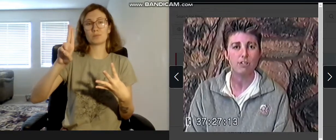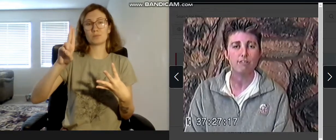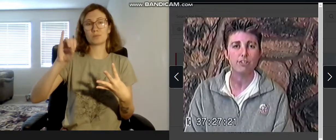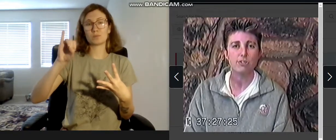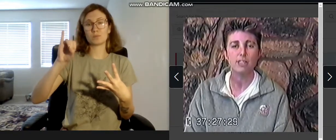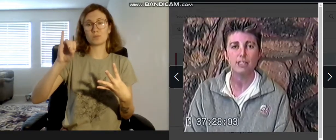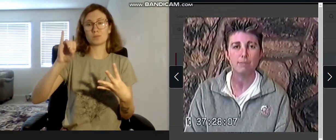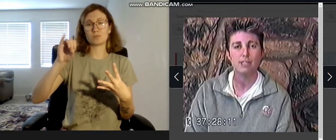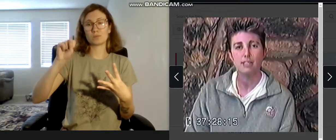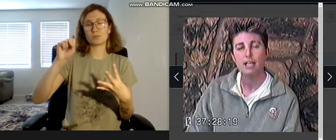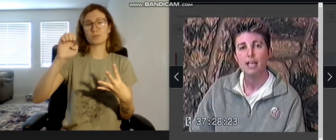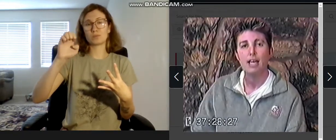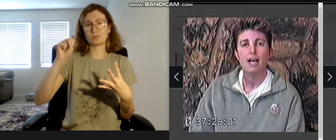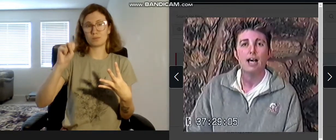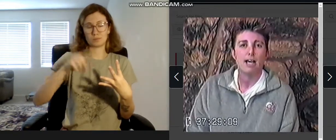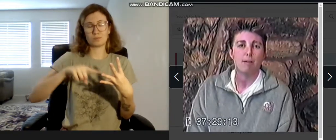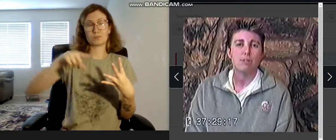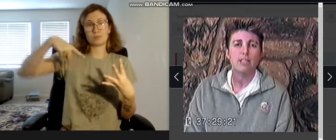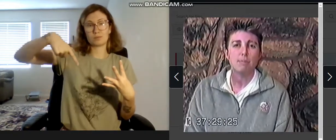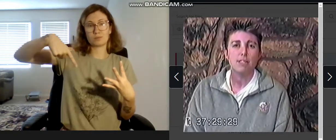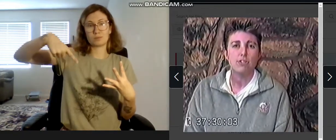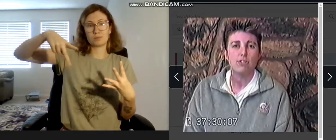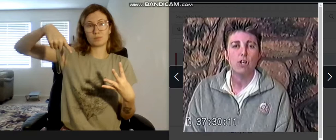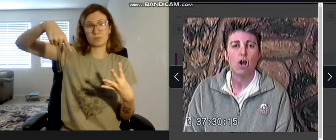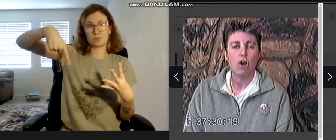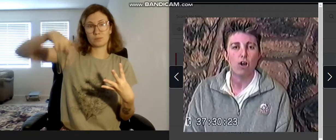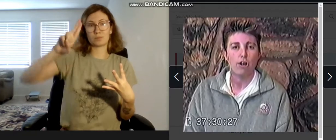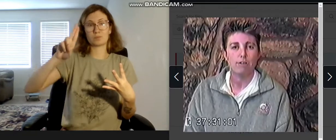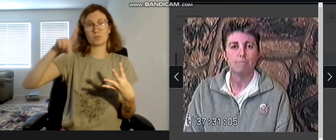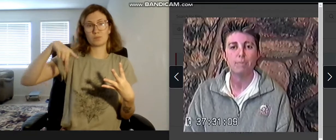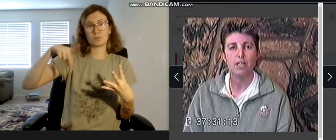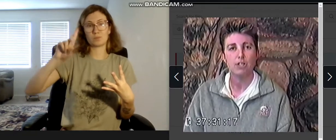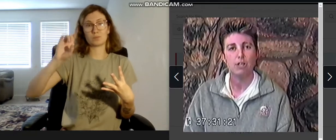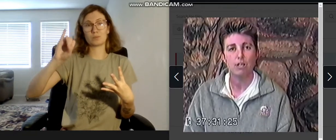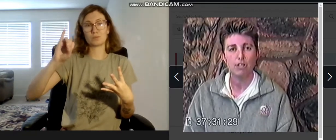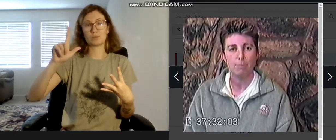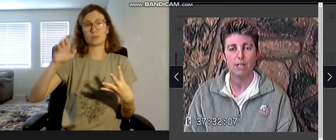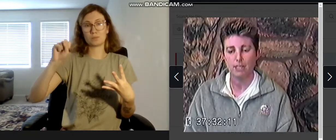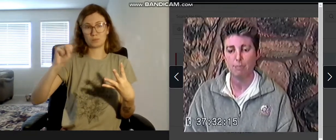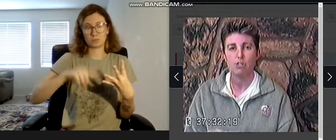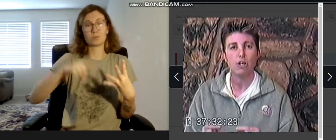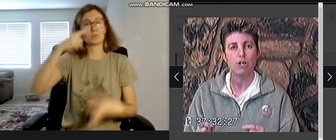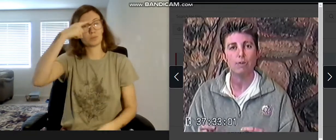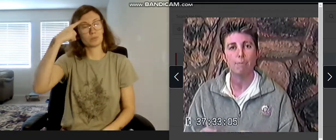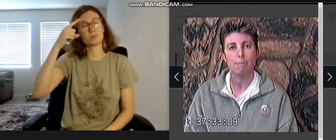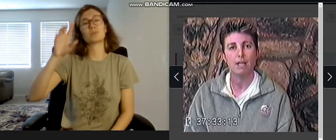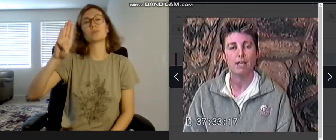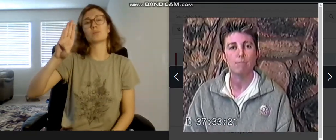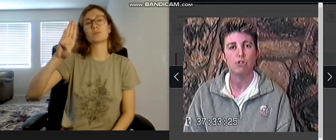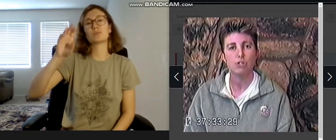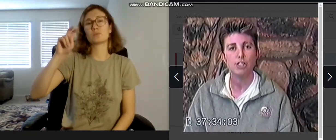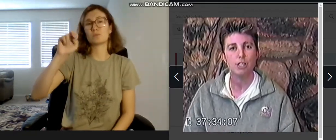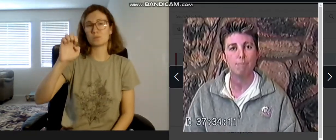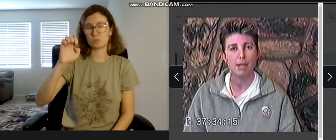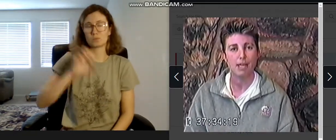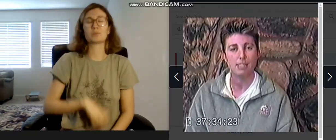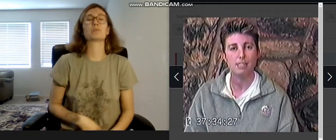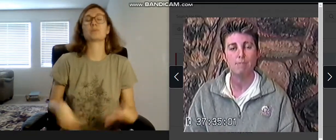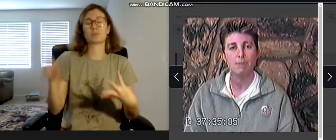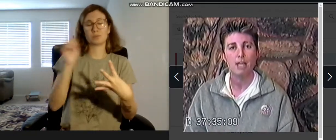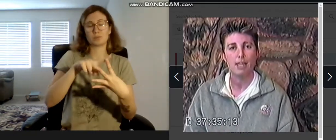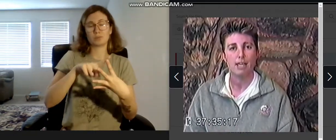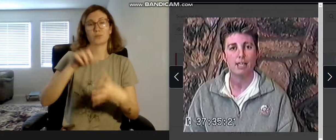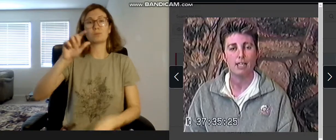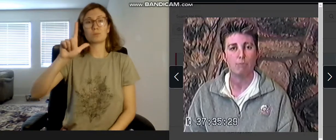going to start first with the ligaments. Ligaments are, in your body, ligaments are stretchy